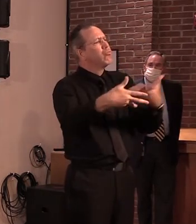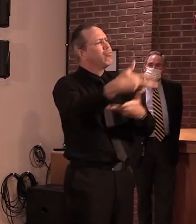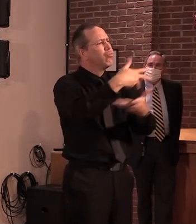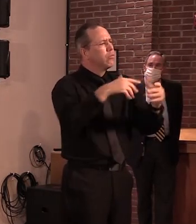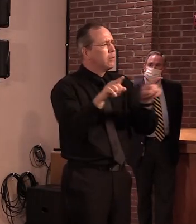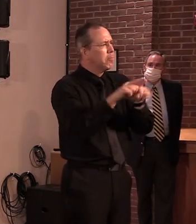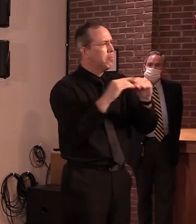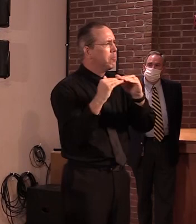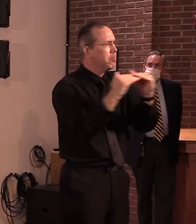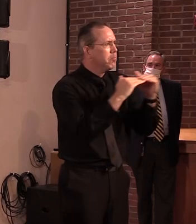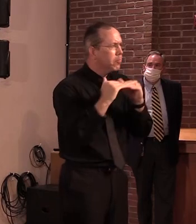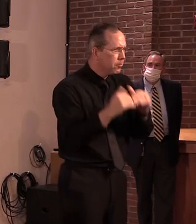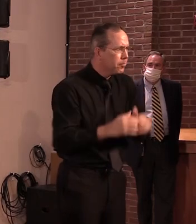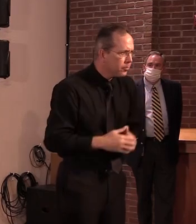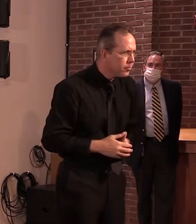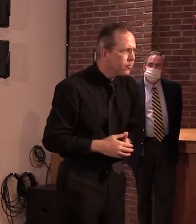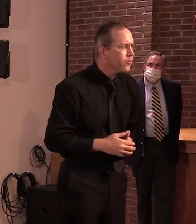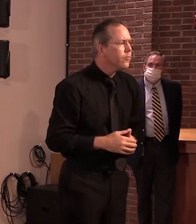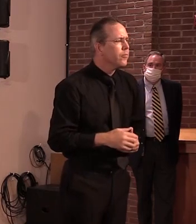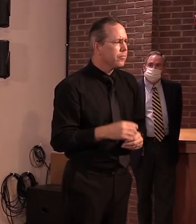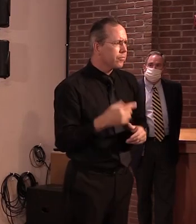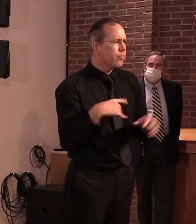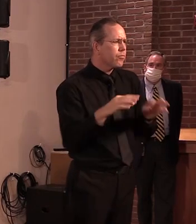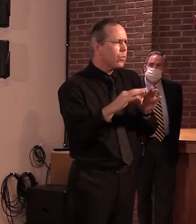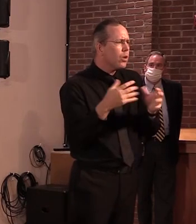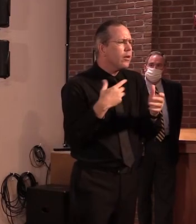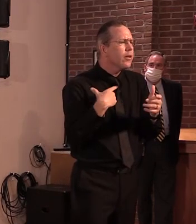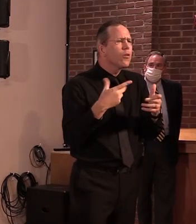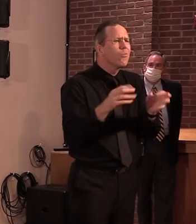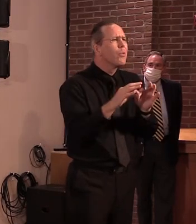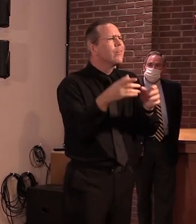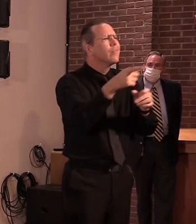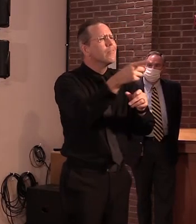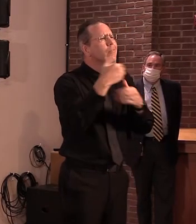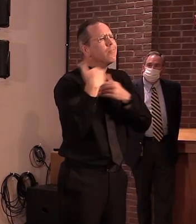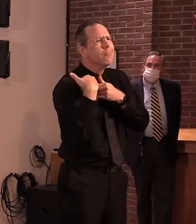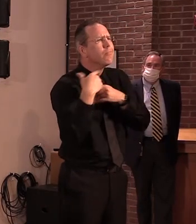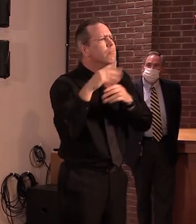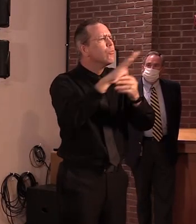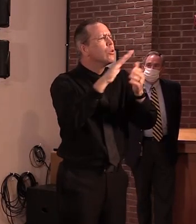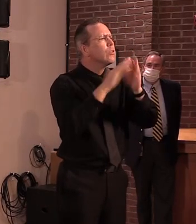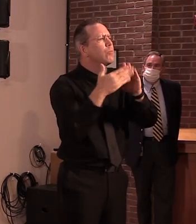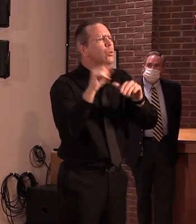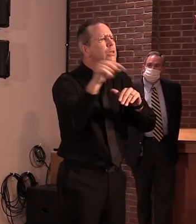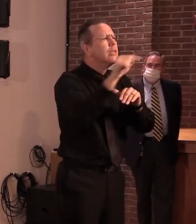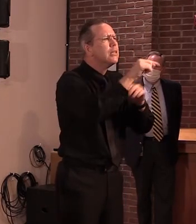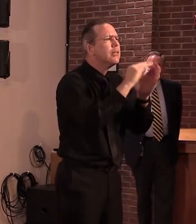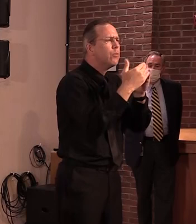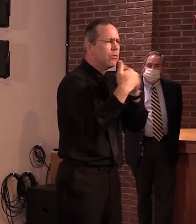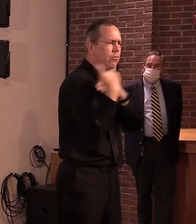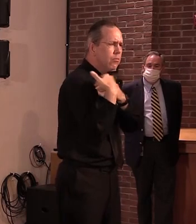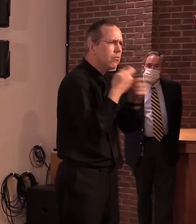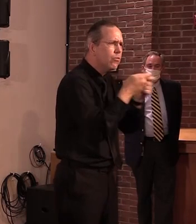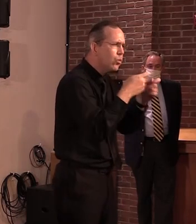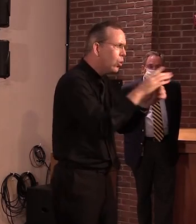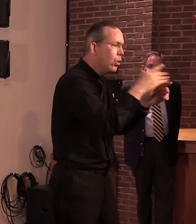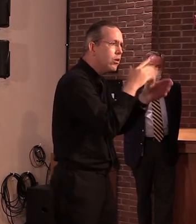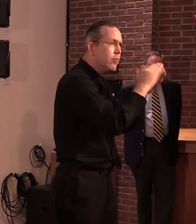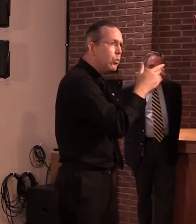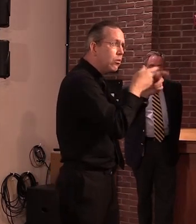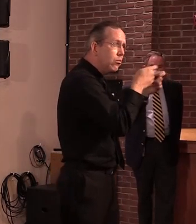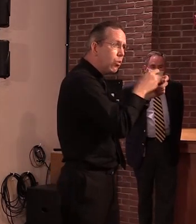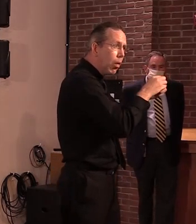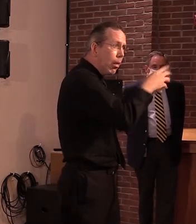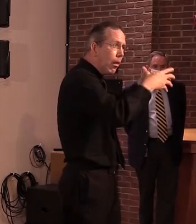community transmission rates low is the key to keeping our schools safe. We all want to do what's best for children. As